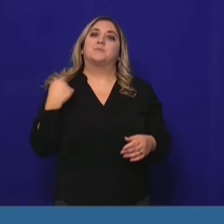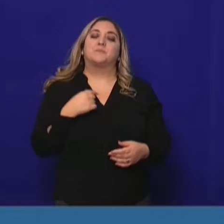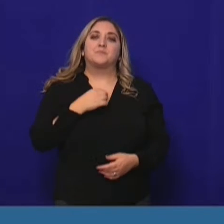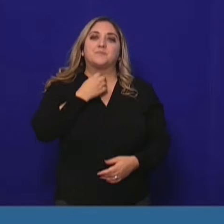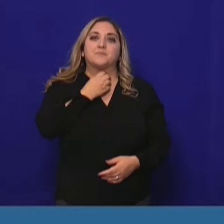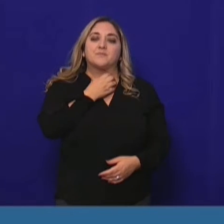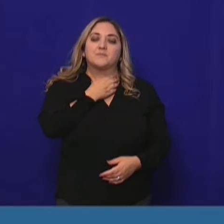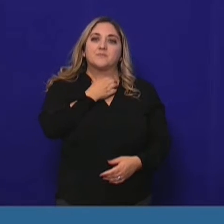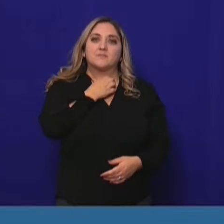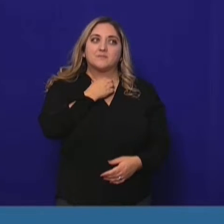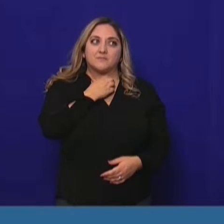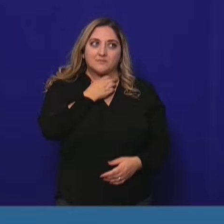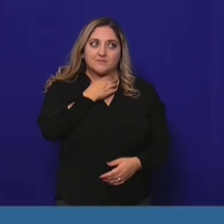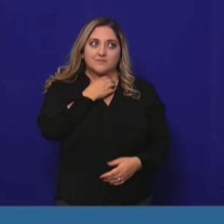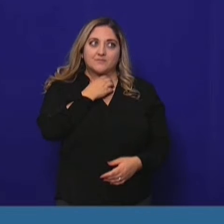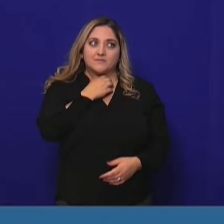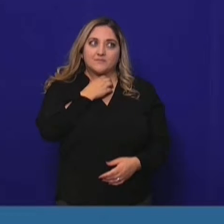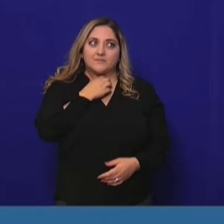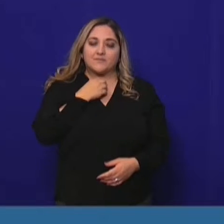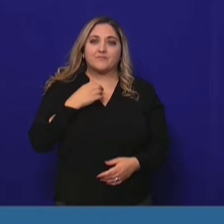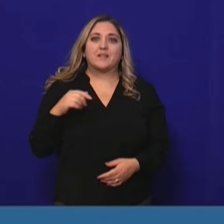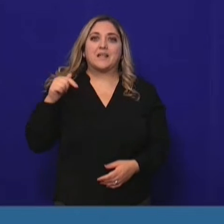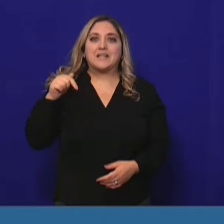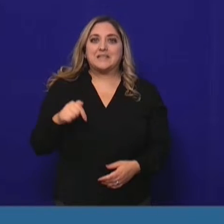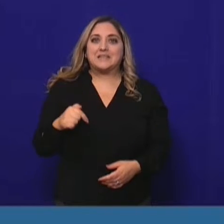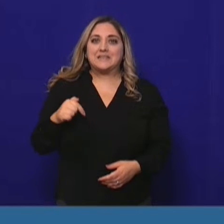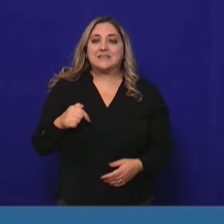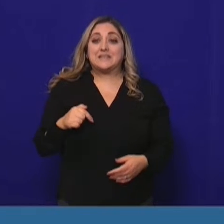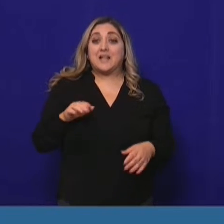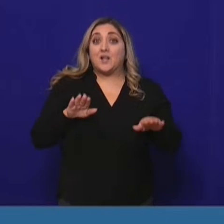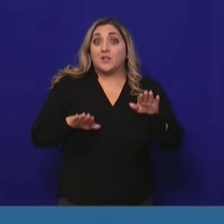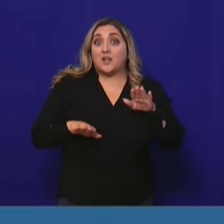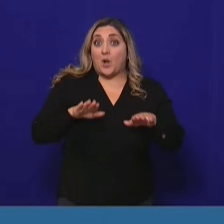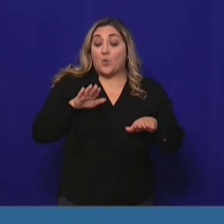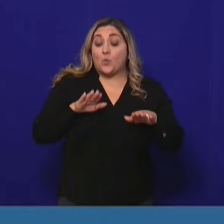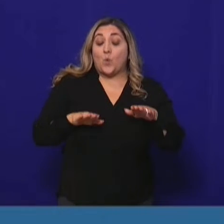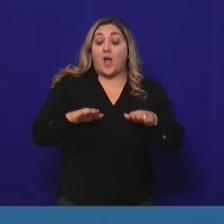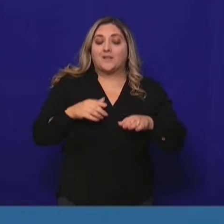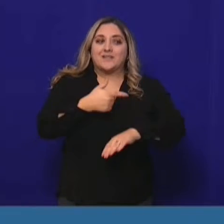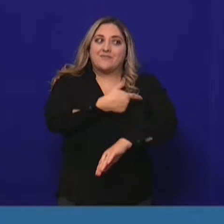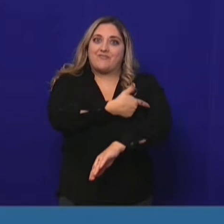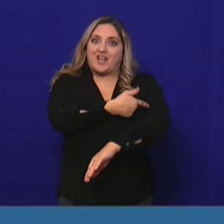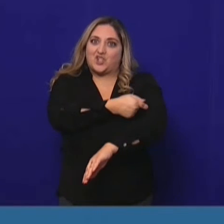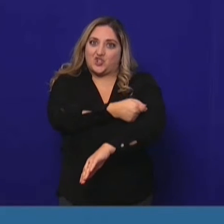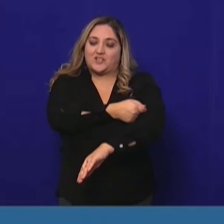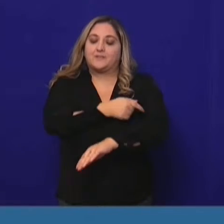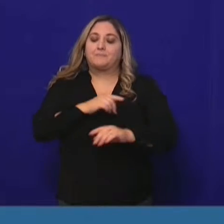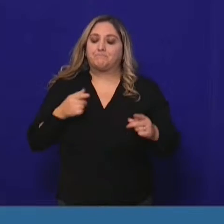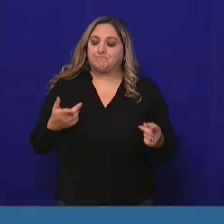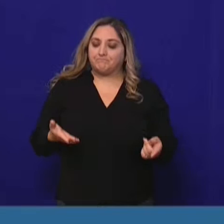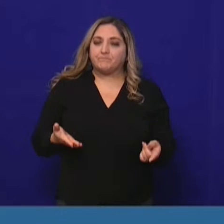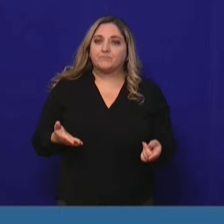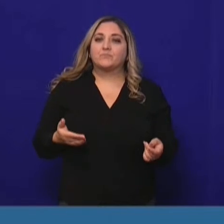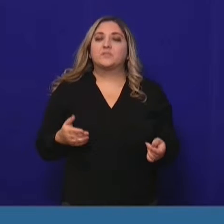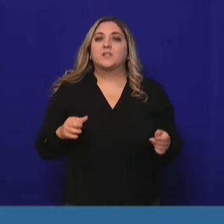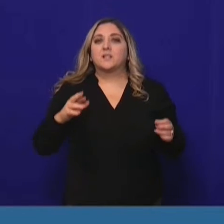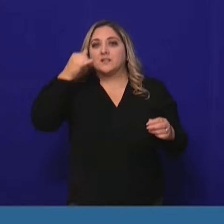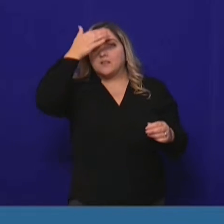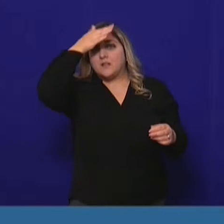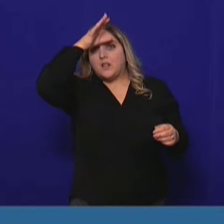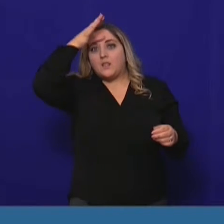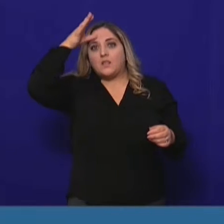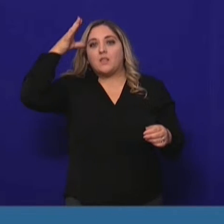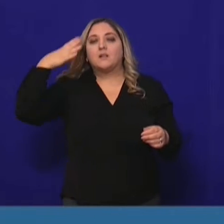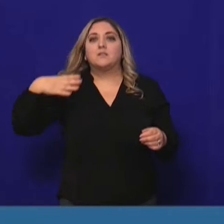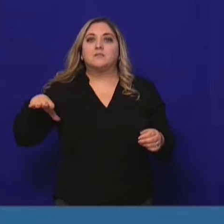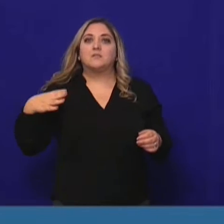tagħhom. Issa li qegħdin noqorbu lejn il-vaccines, li fl-aħħar